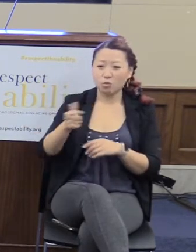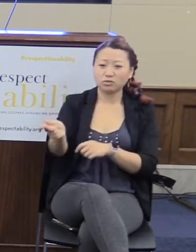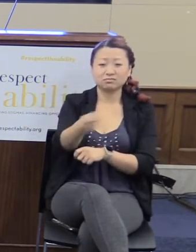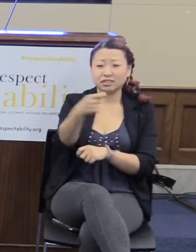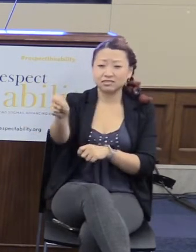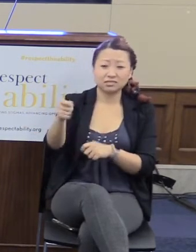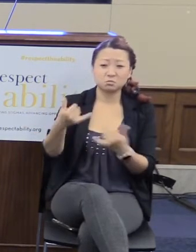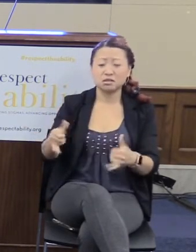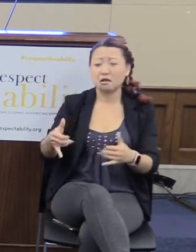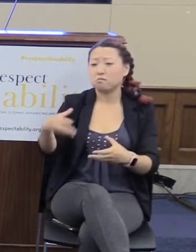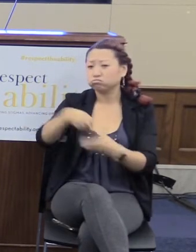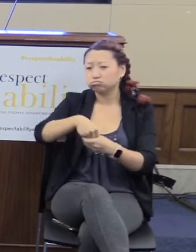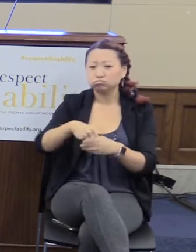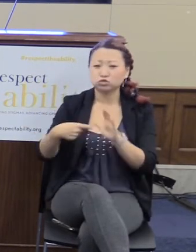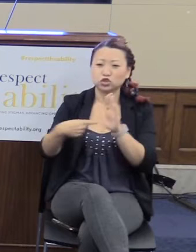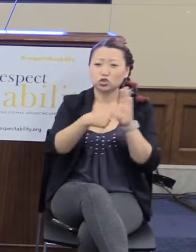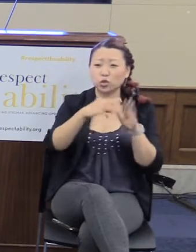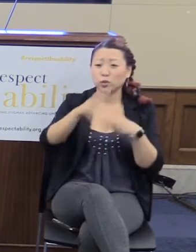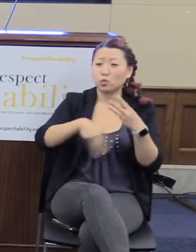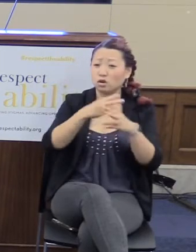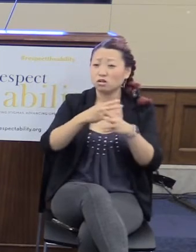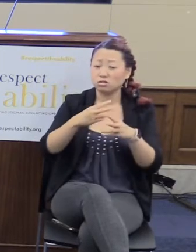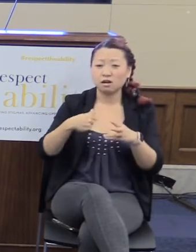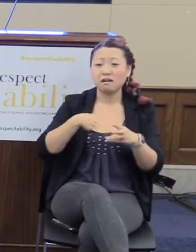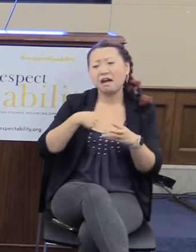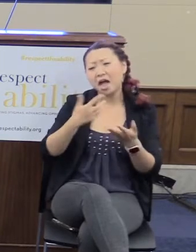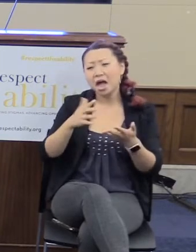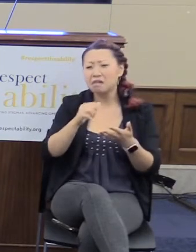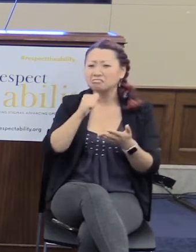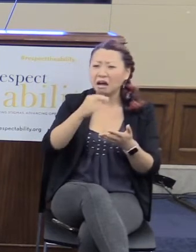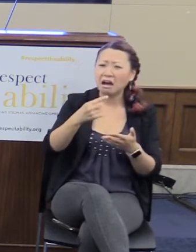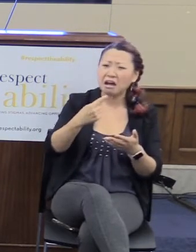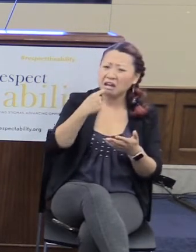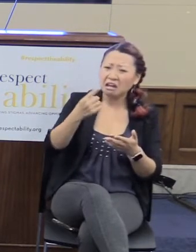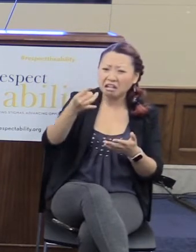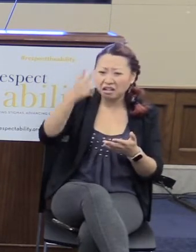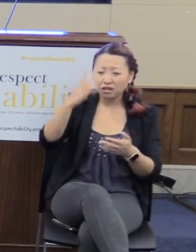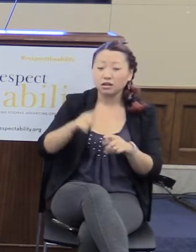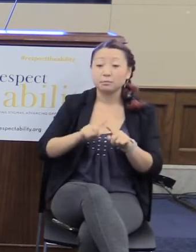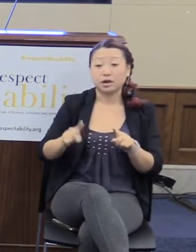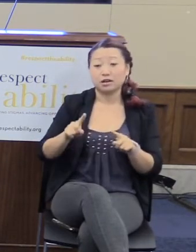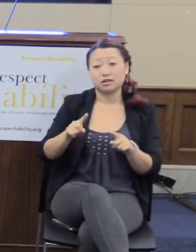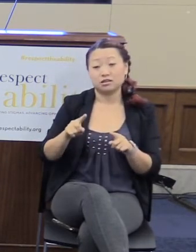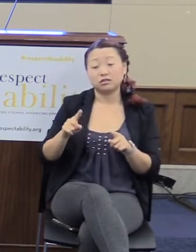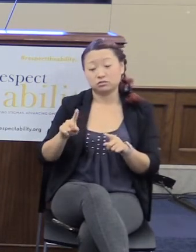going to show the world that I don't suck that much. Reality is